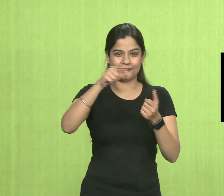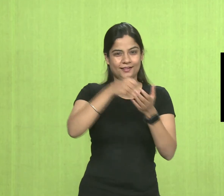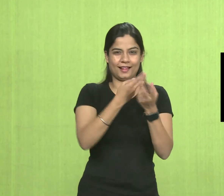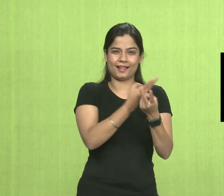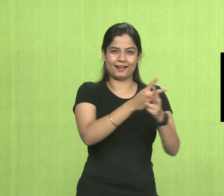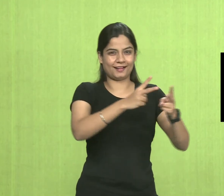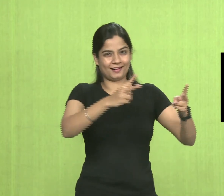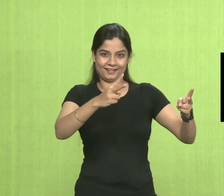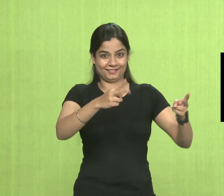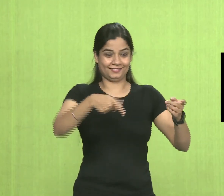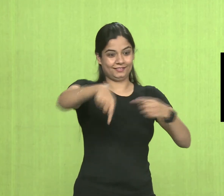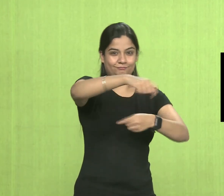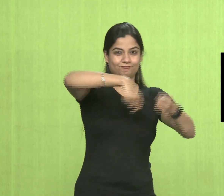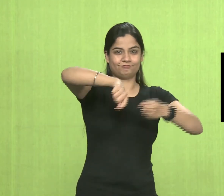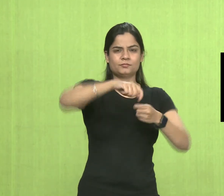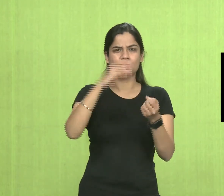Avoid cooking cereals with soda.